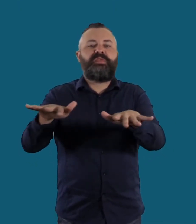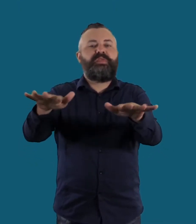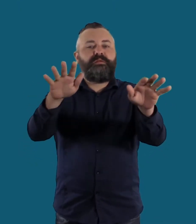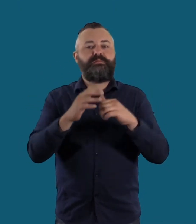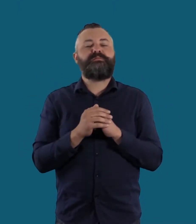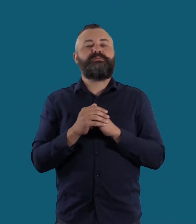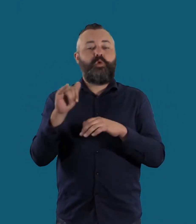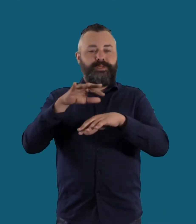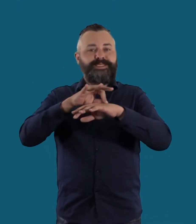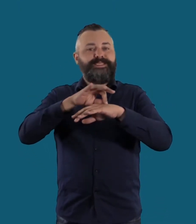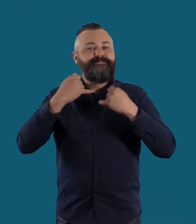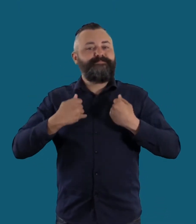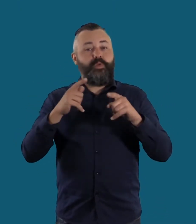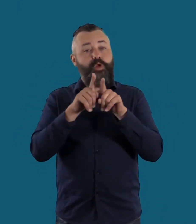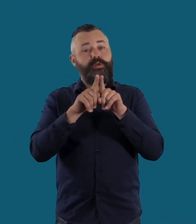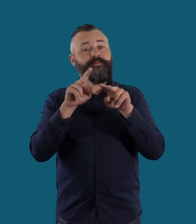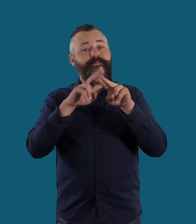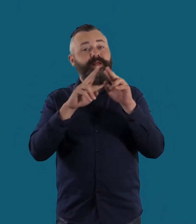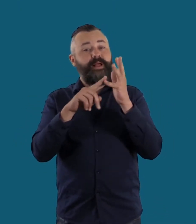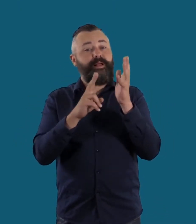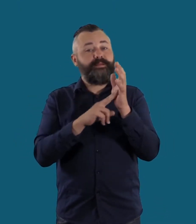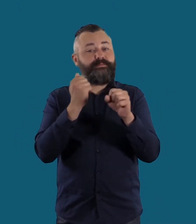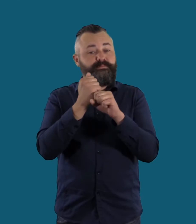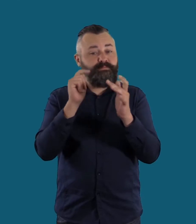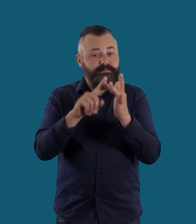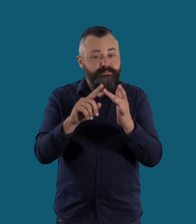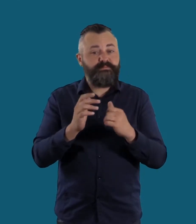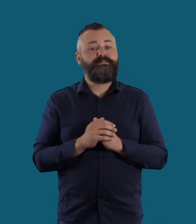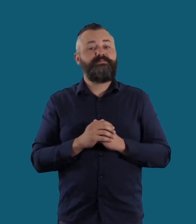toxins, which can harm people or animals.